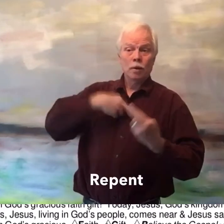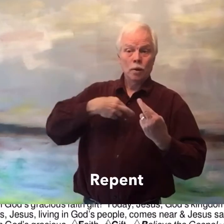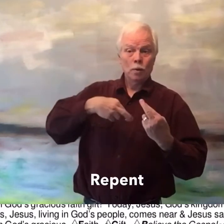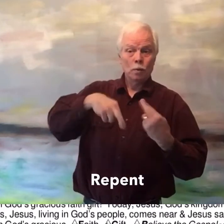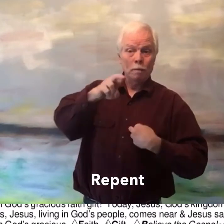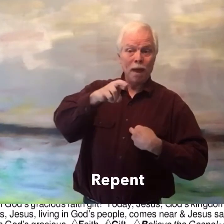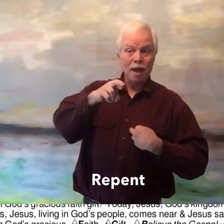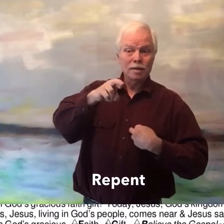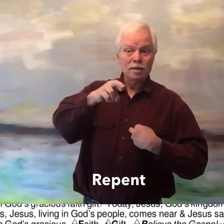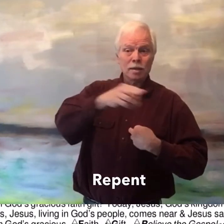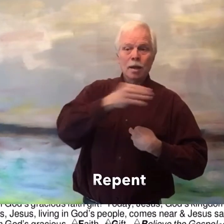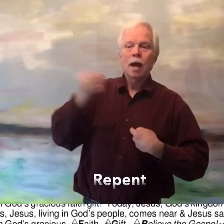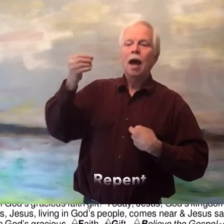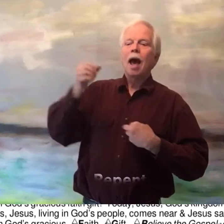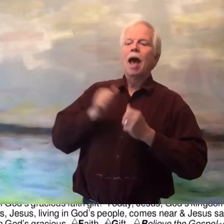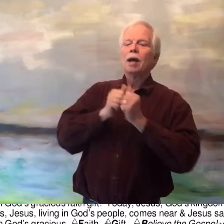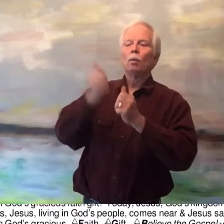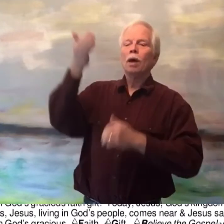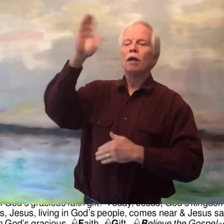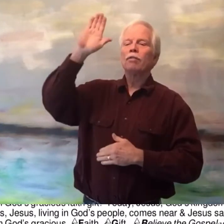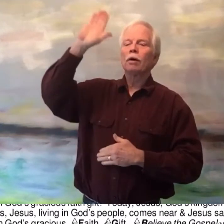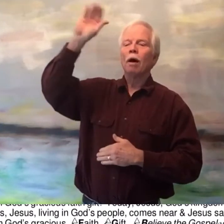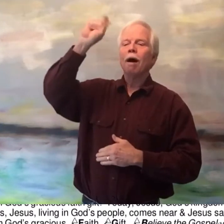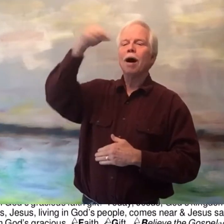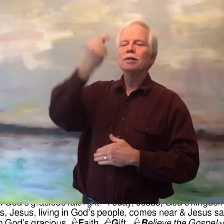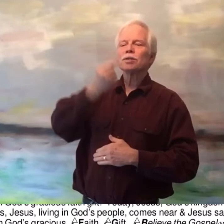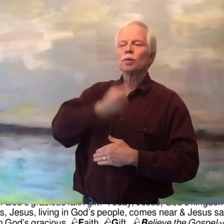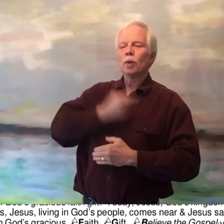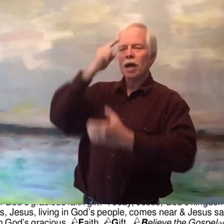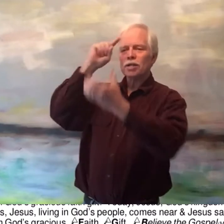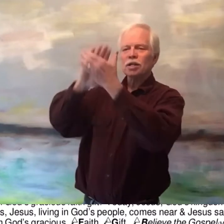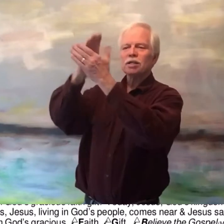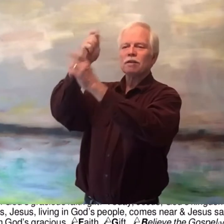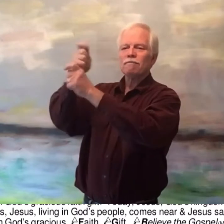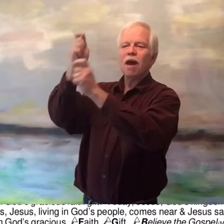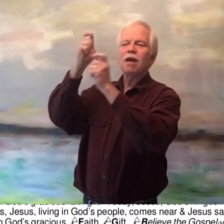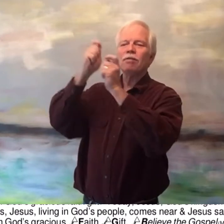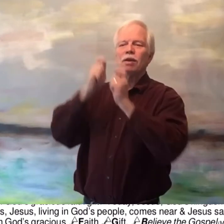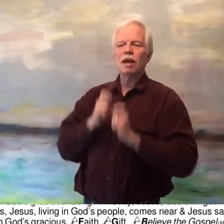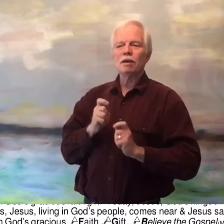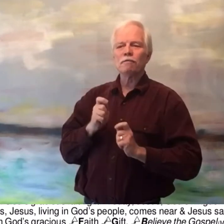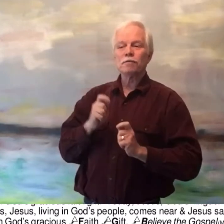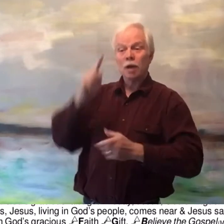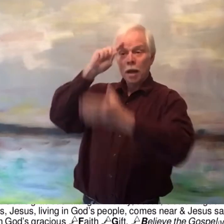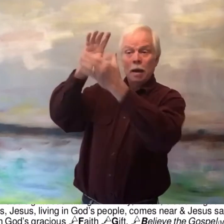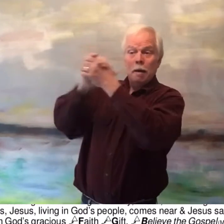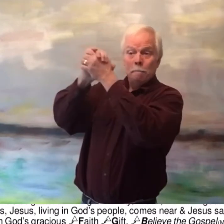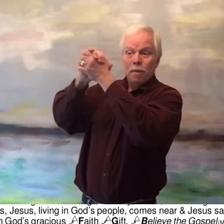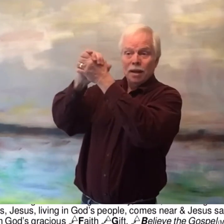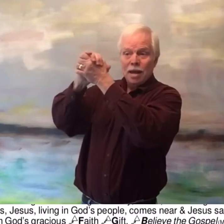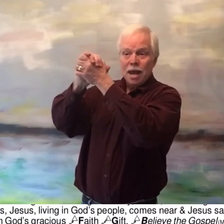repent. And with God's gracious faith gift, believe